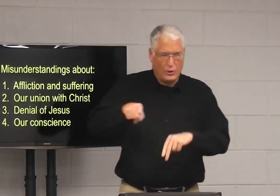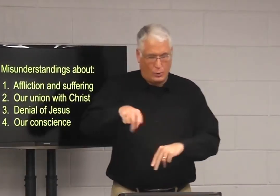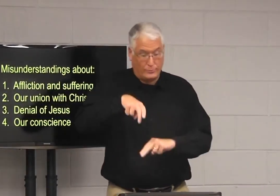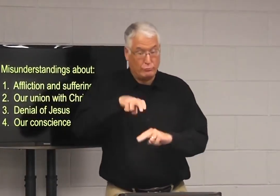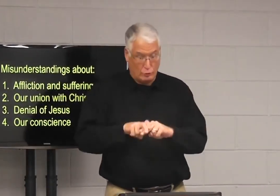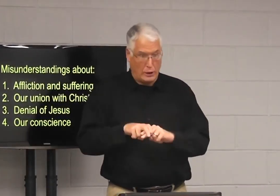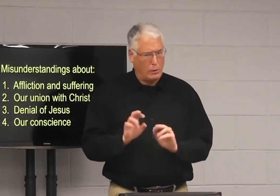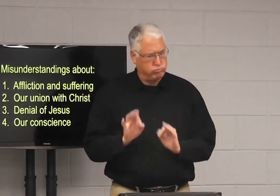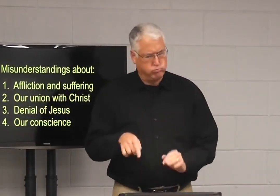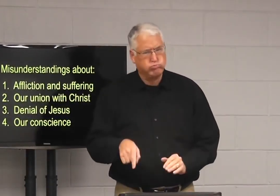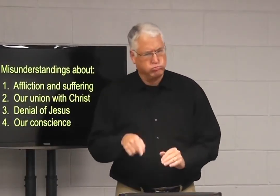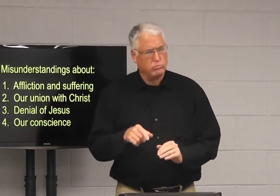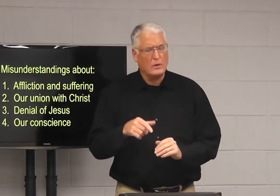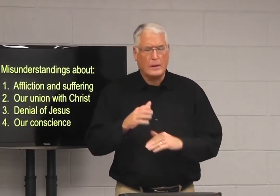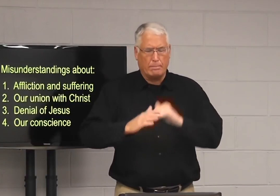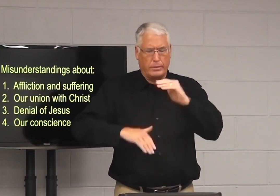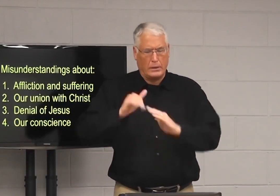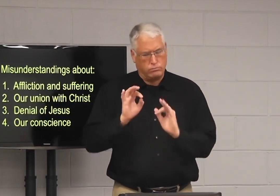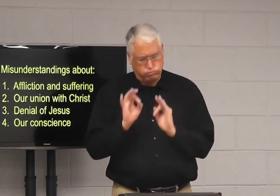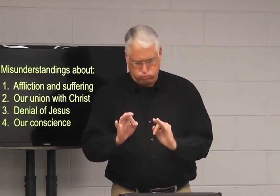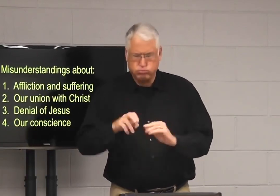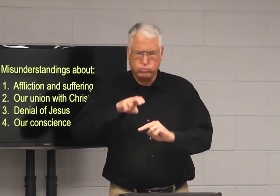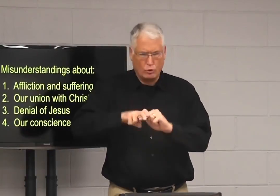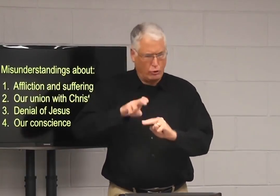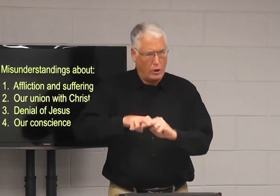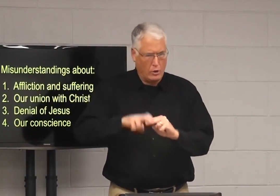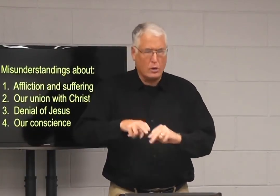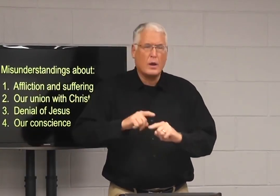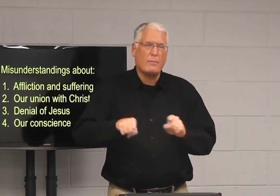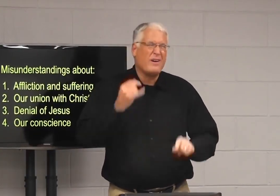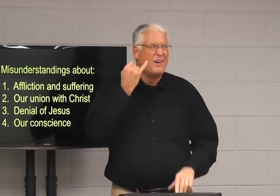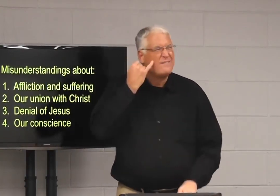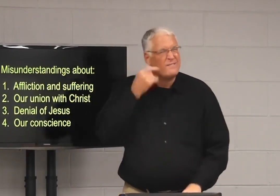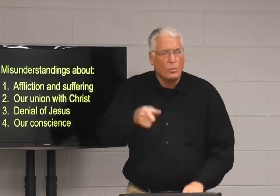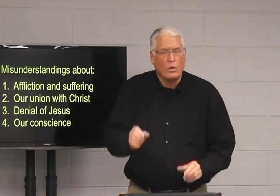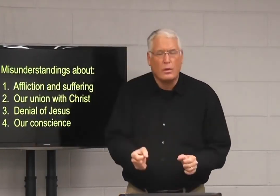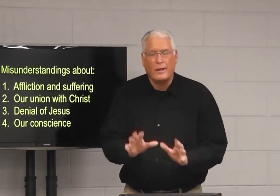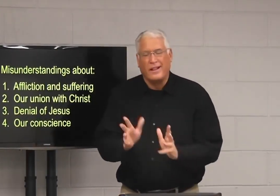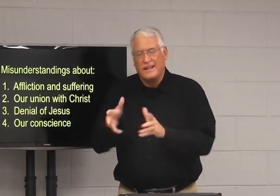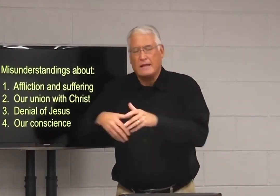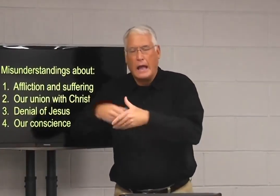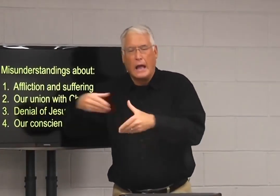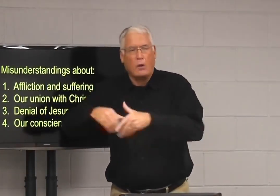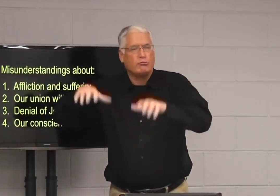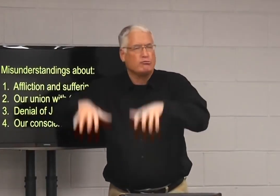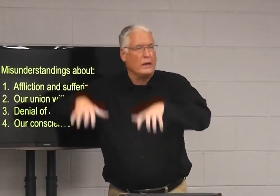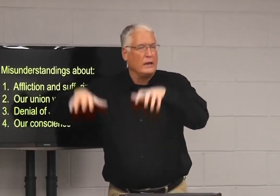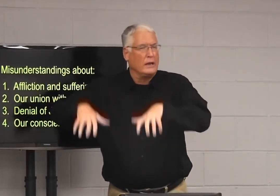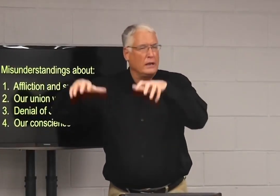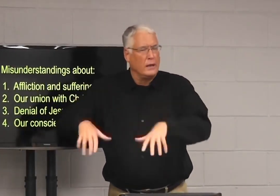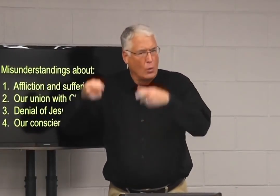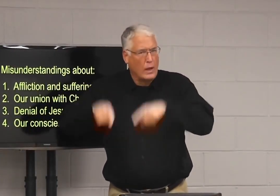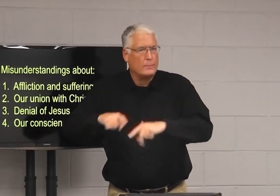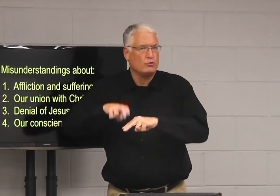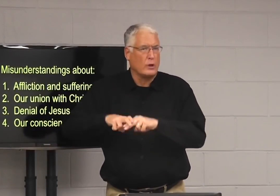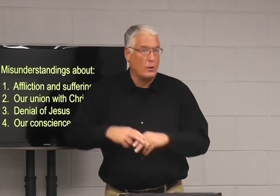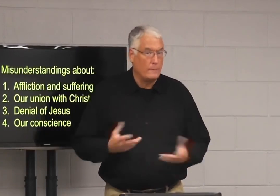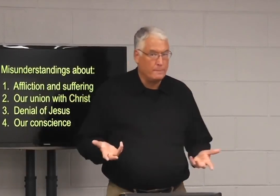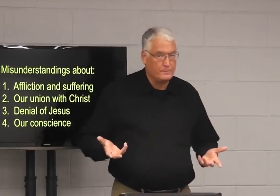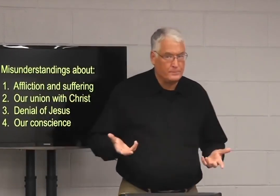And a wooden chair, you know, it's built perfectly. But suppose if you left it out in the rain, what